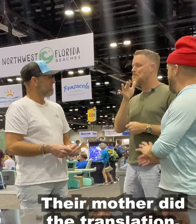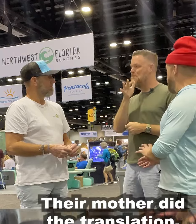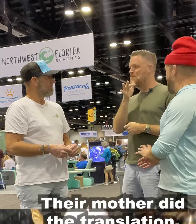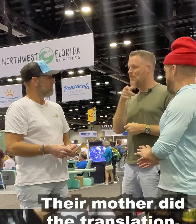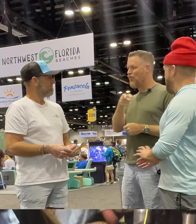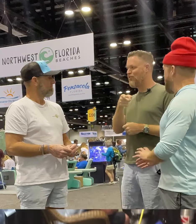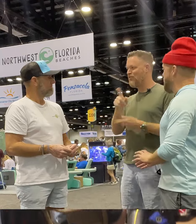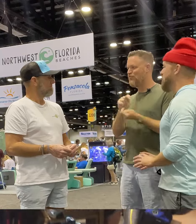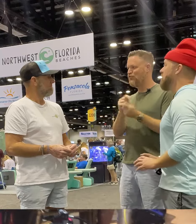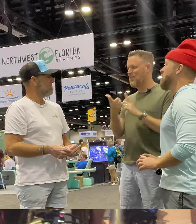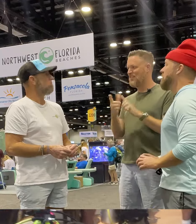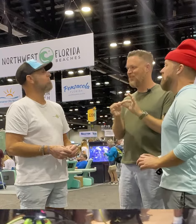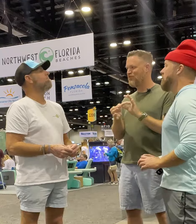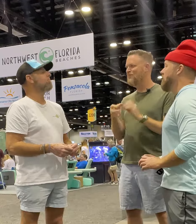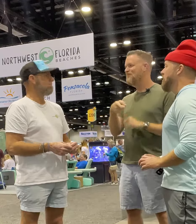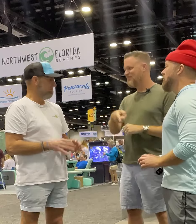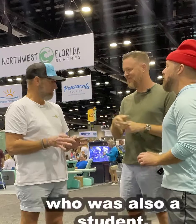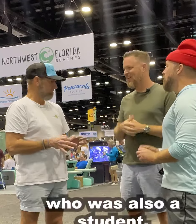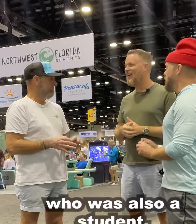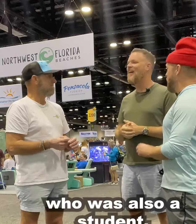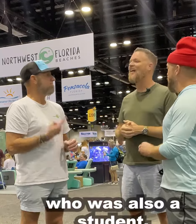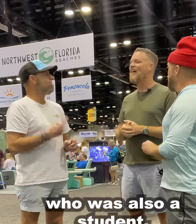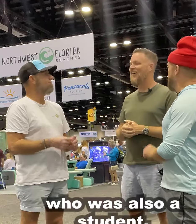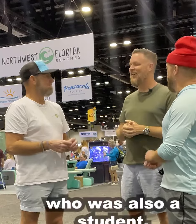translation, who was also a student.